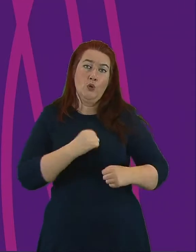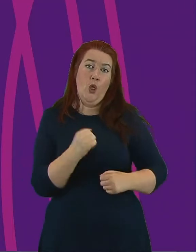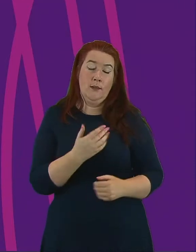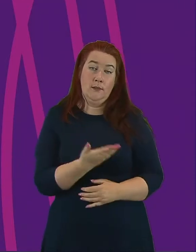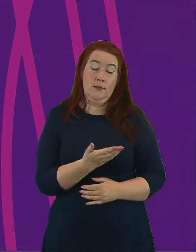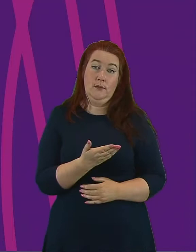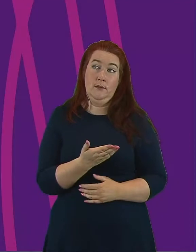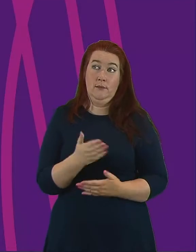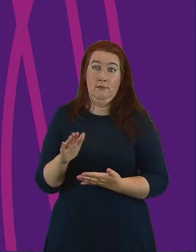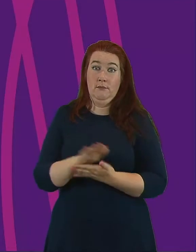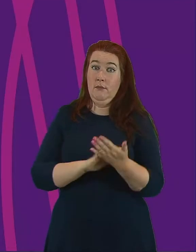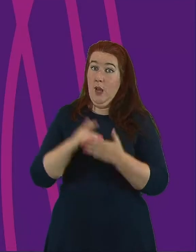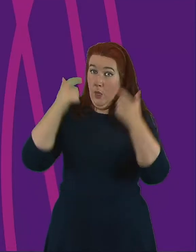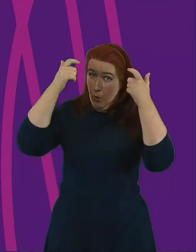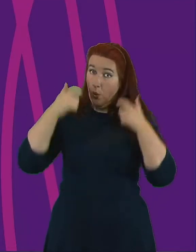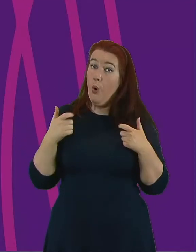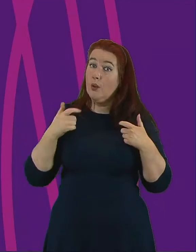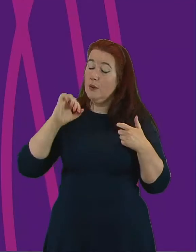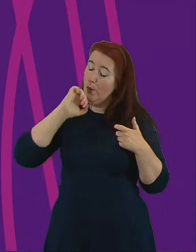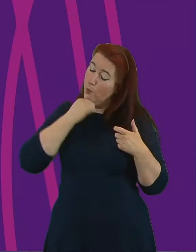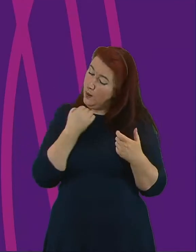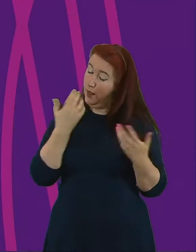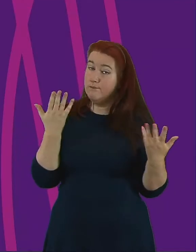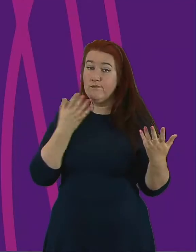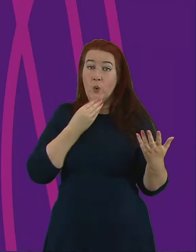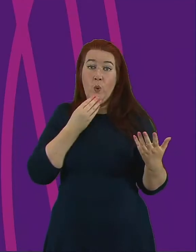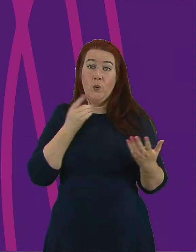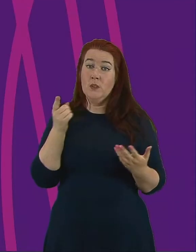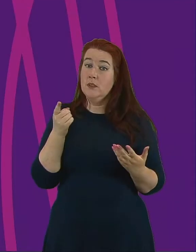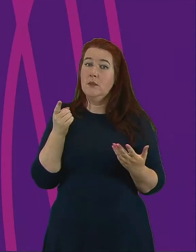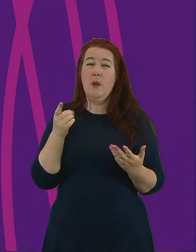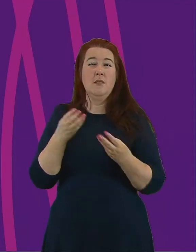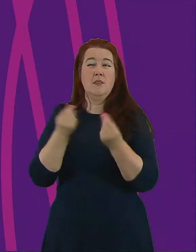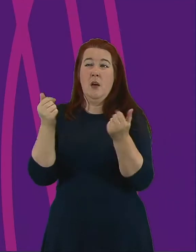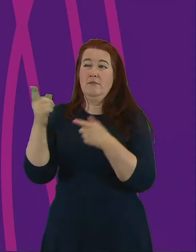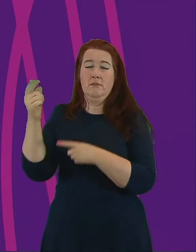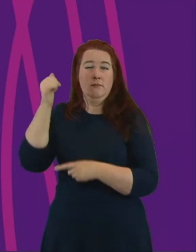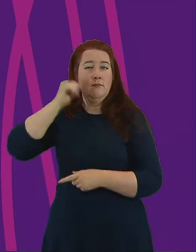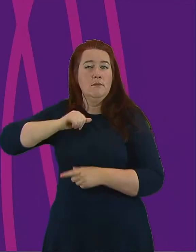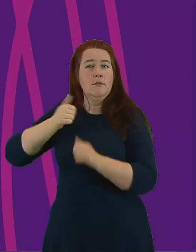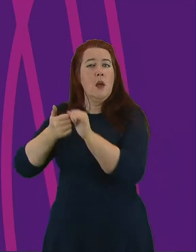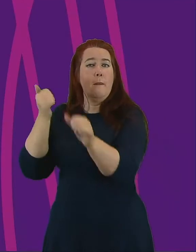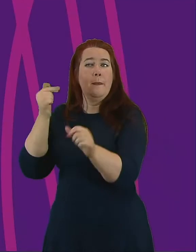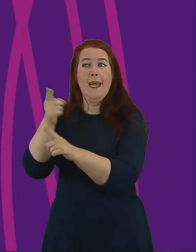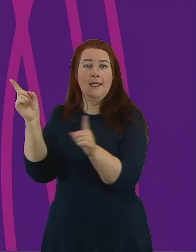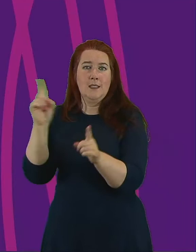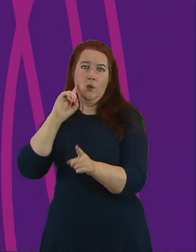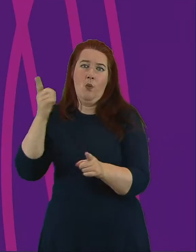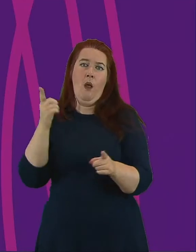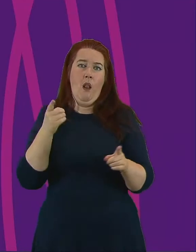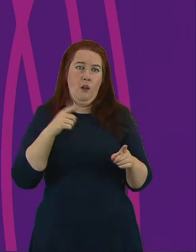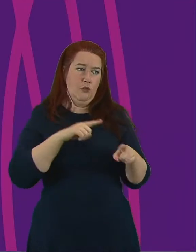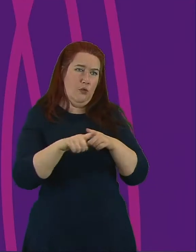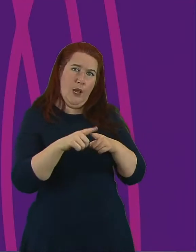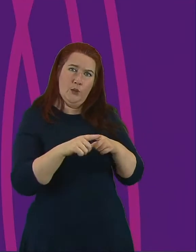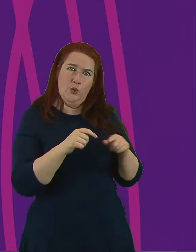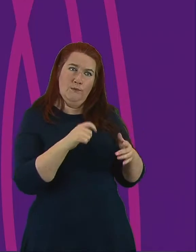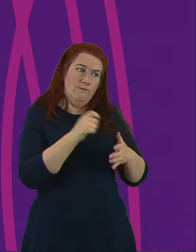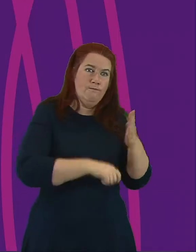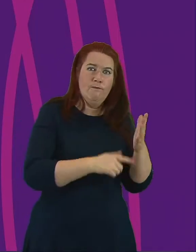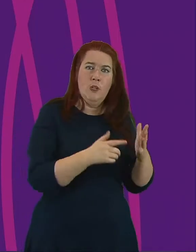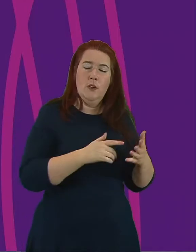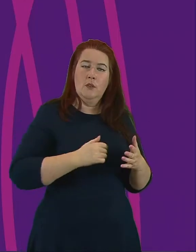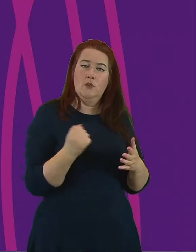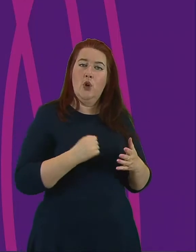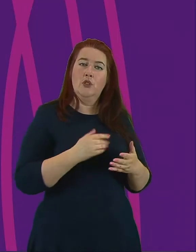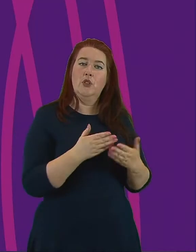the courts will be used, unfortunately, by such unscrupulous companies to undermine Scottish public services. And why? Because the